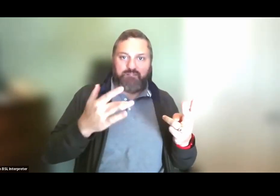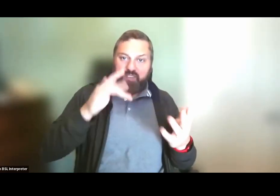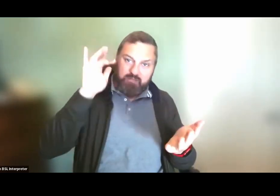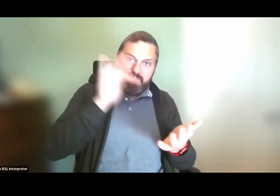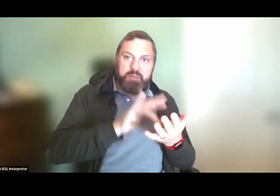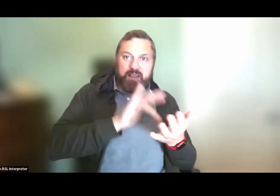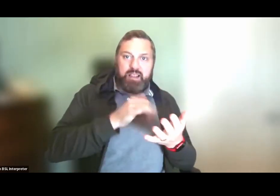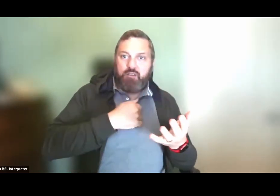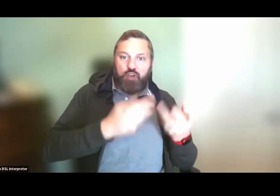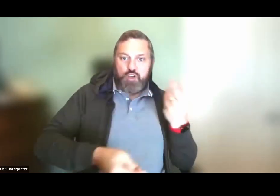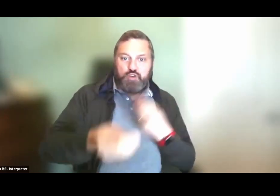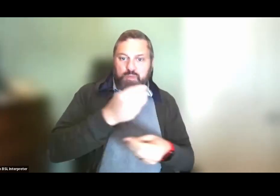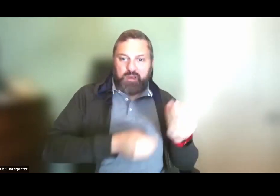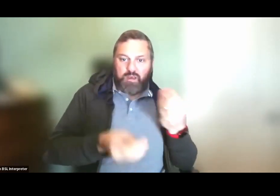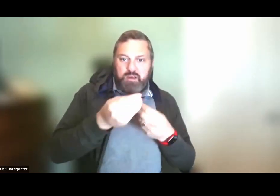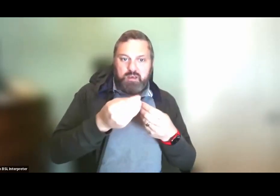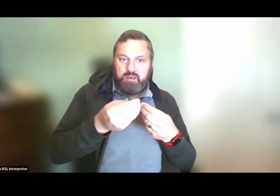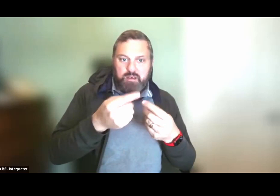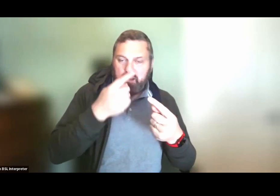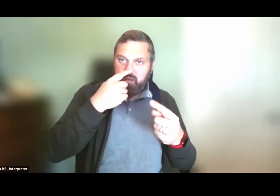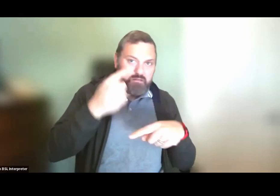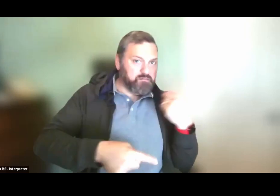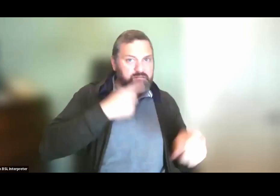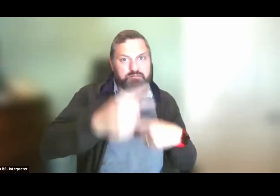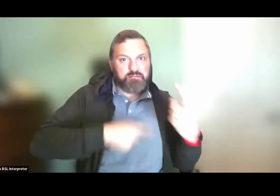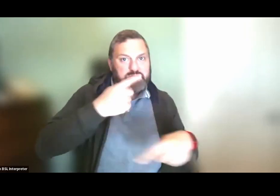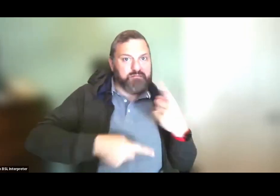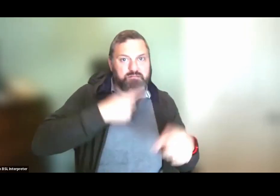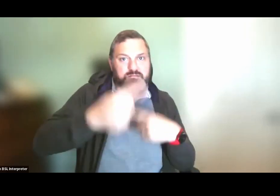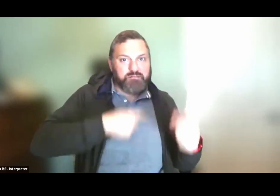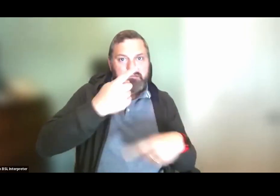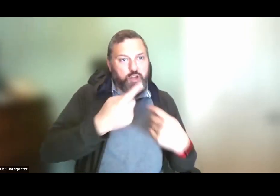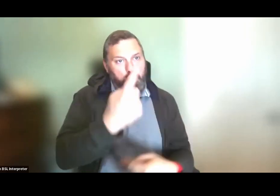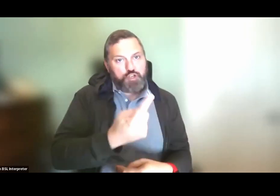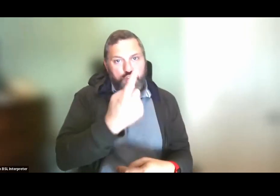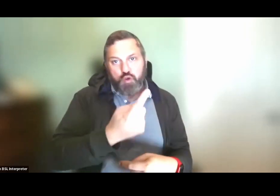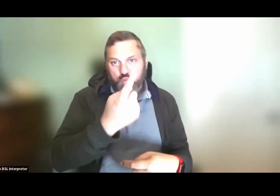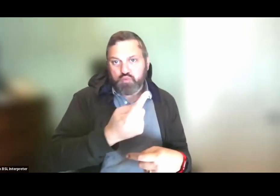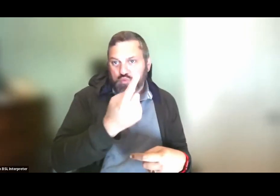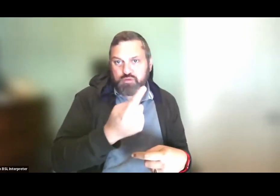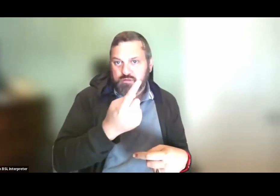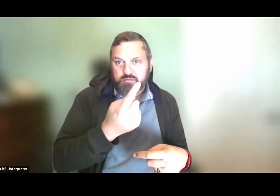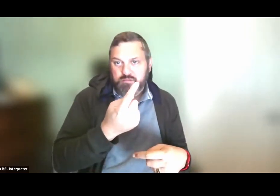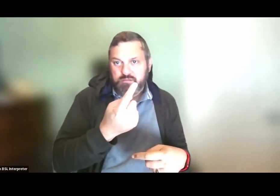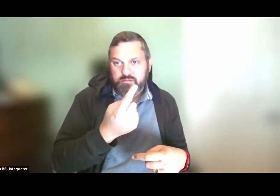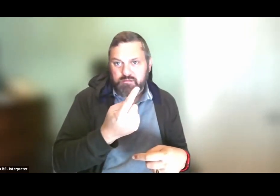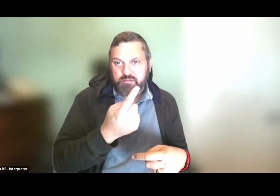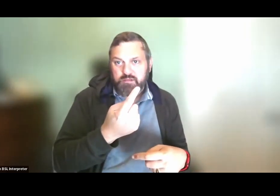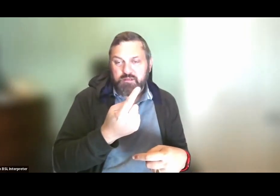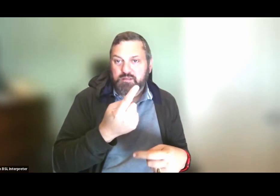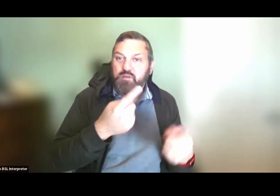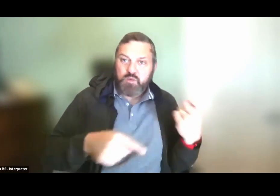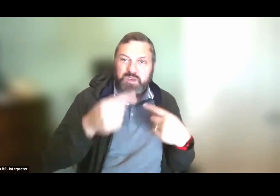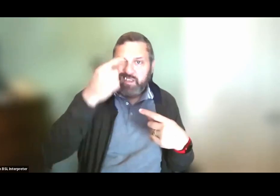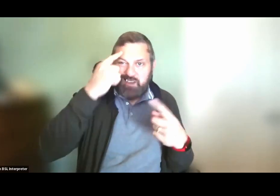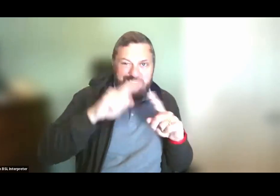our economies. No economy is a self-perpetuating, perpetual motion machine. We need to think